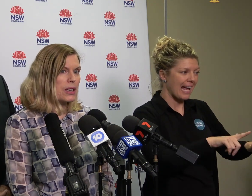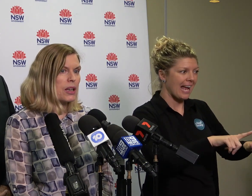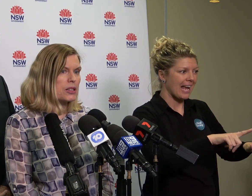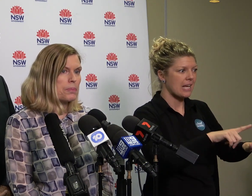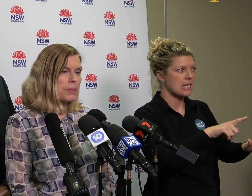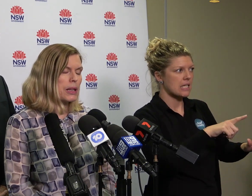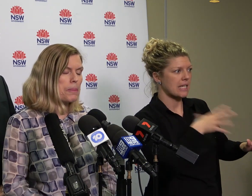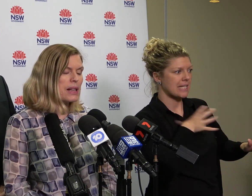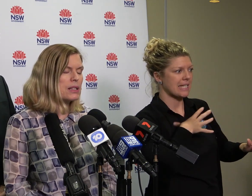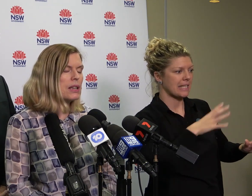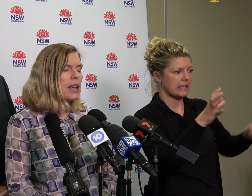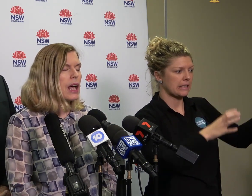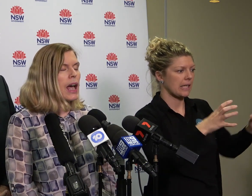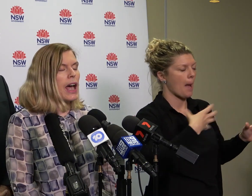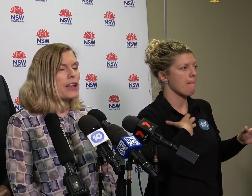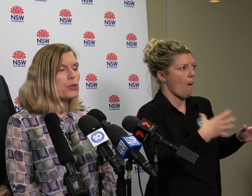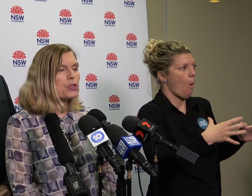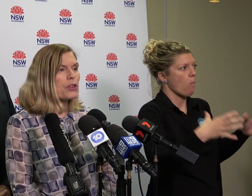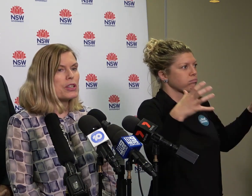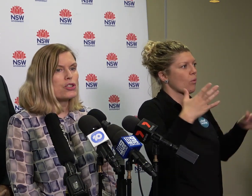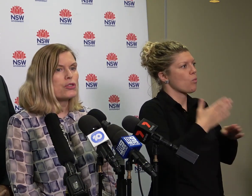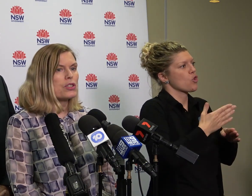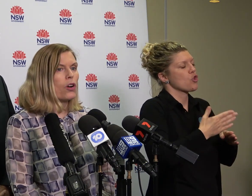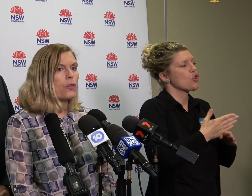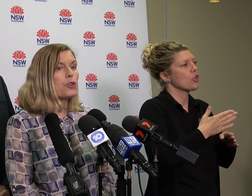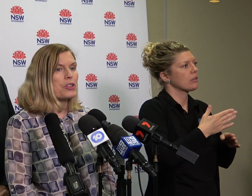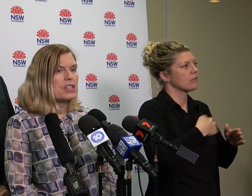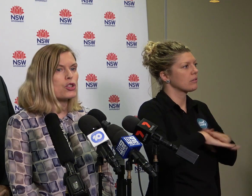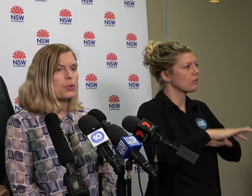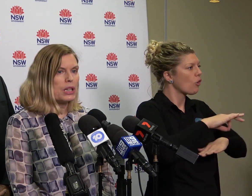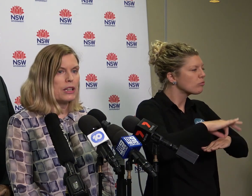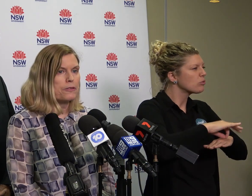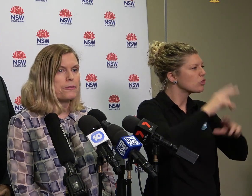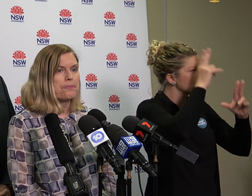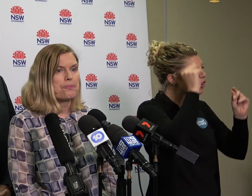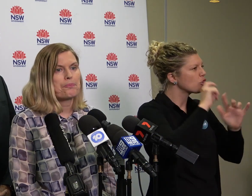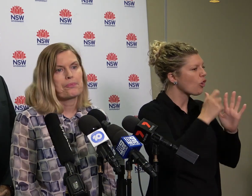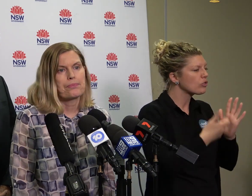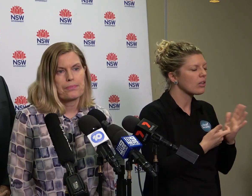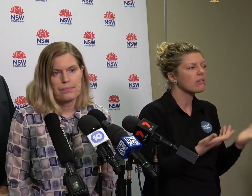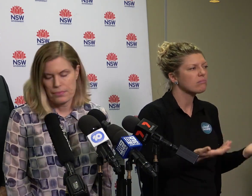staffing capacity, and also the issues of non-essential leave.